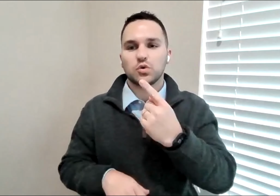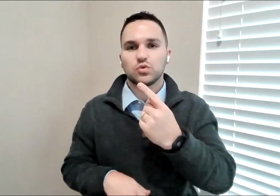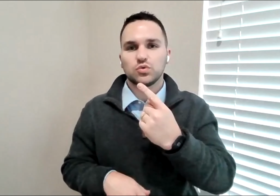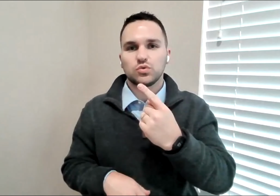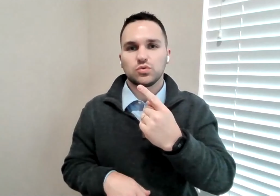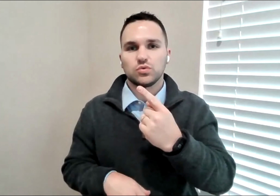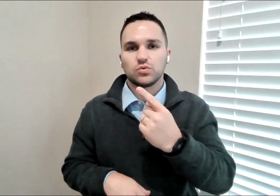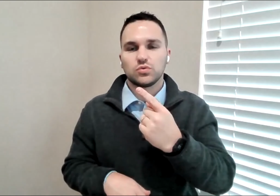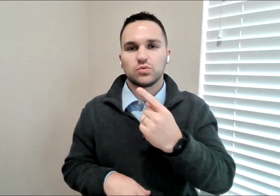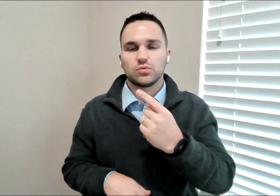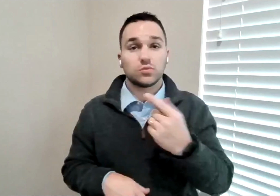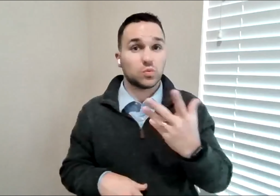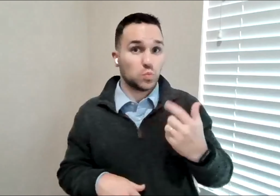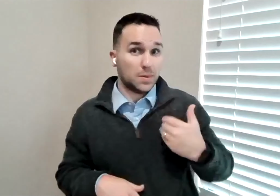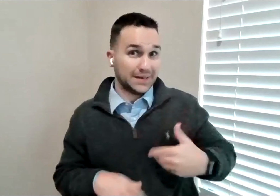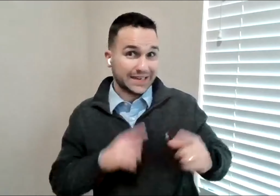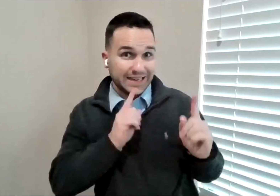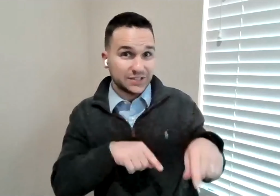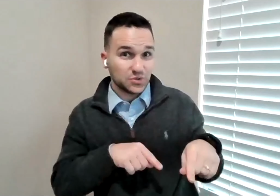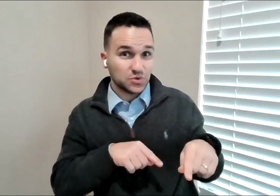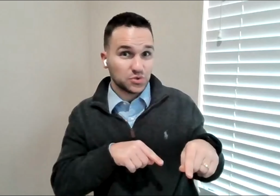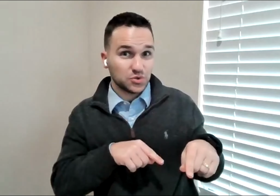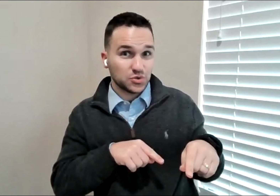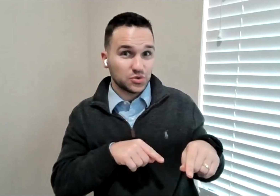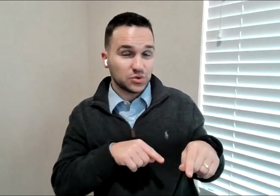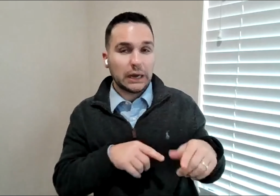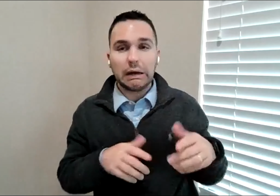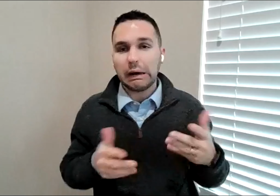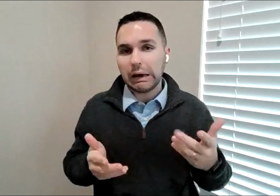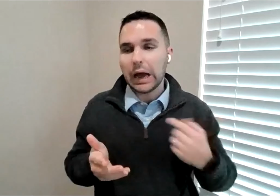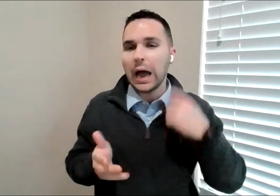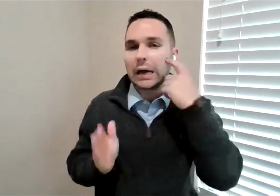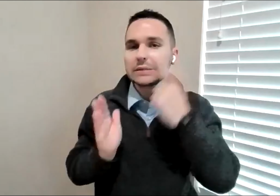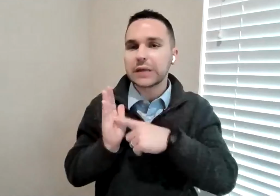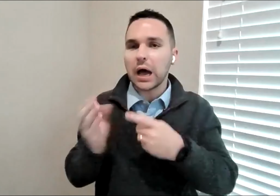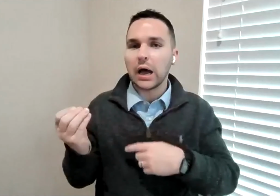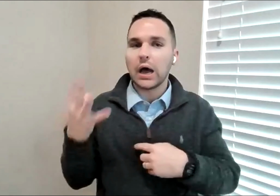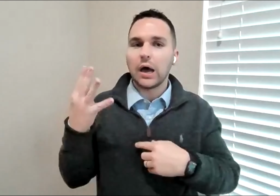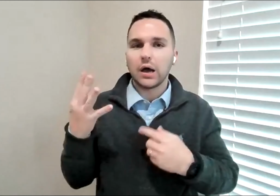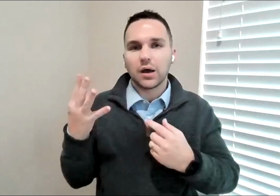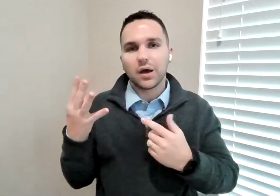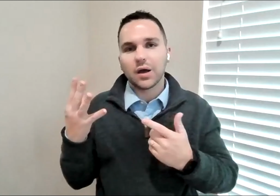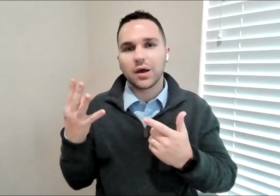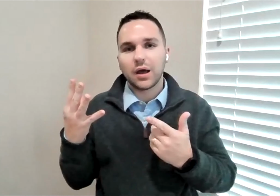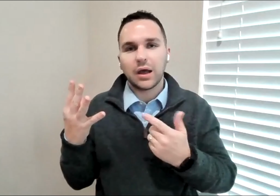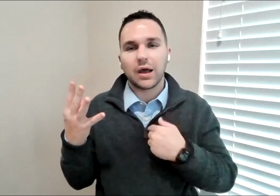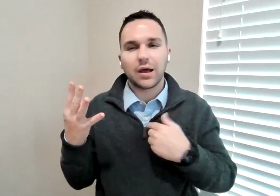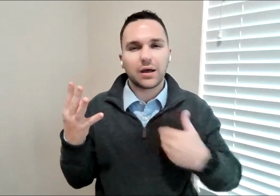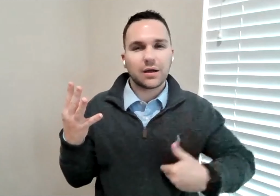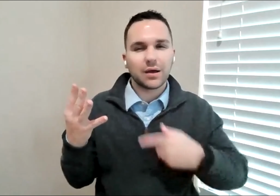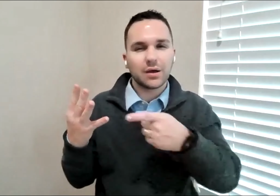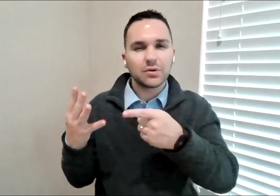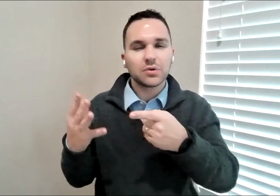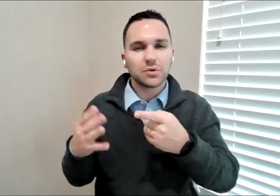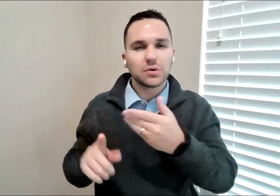answer that? Well, I'm not necessarily, but I saw you come off camera. So I thought maybe you were preemptively turning your camera on